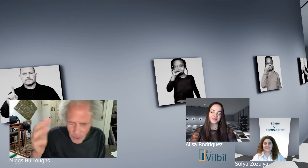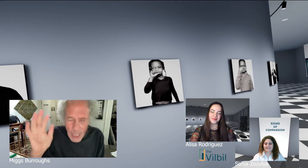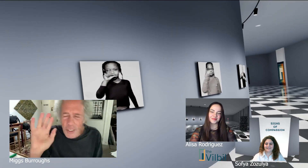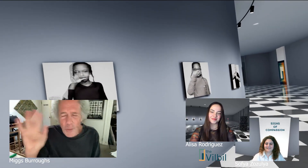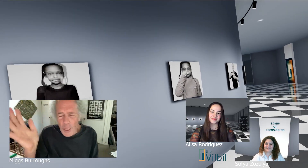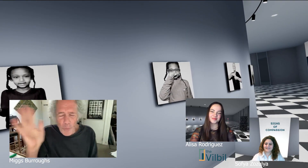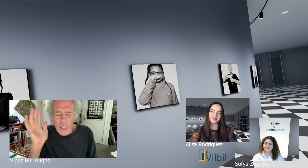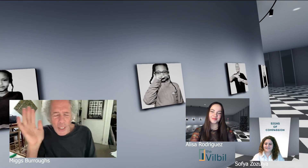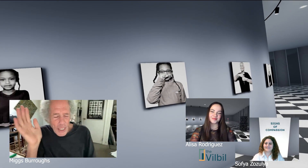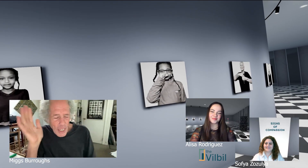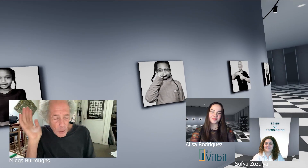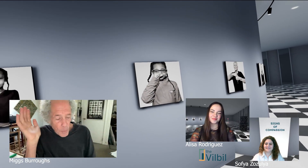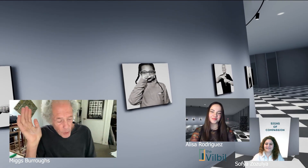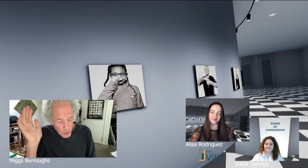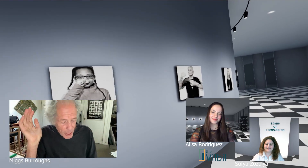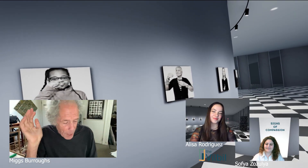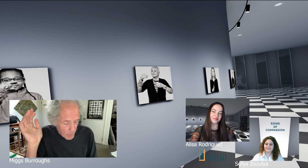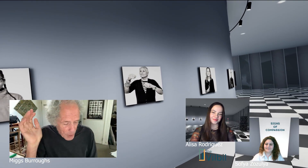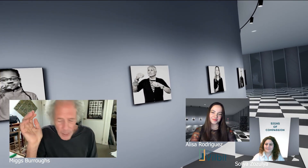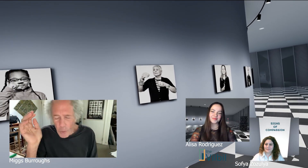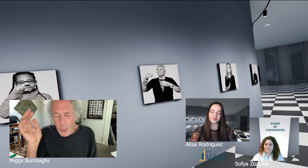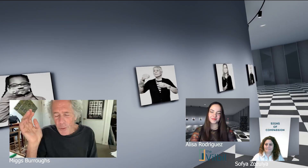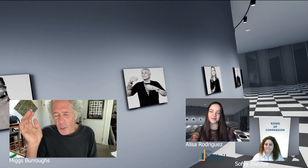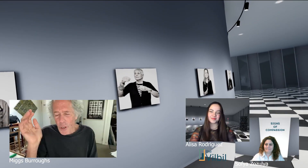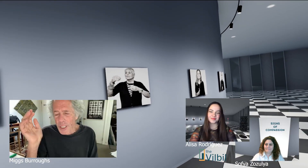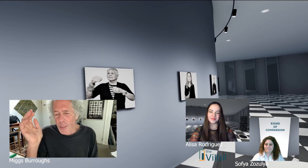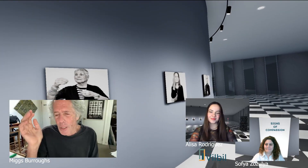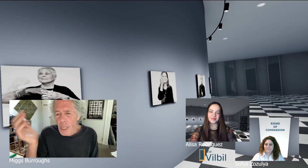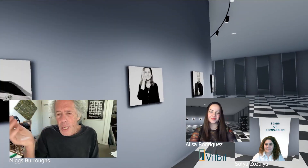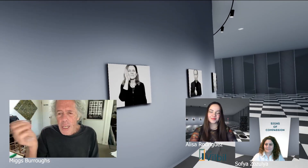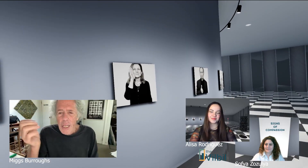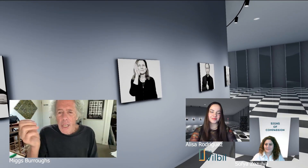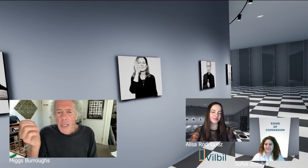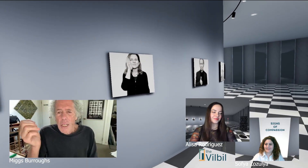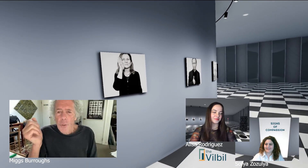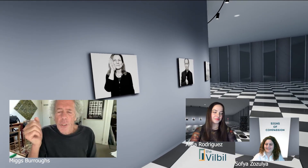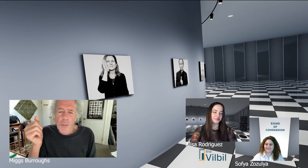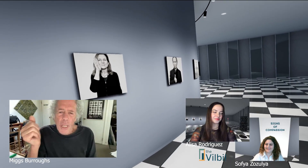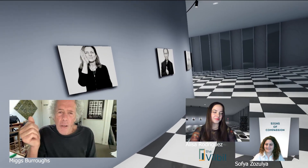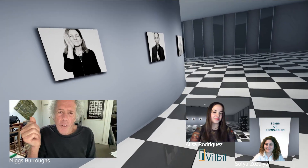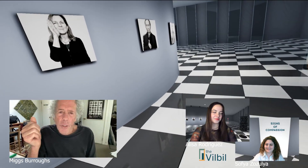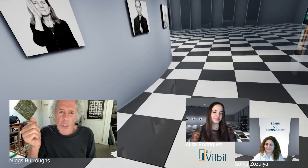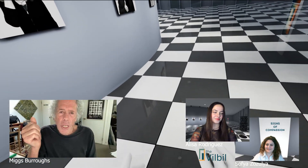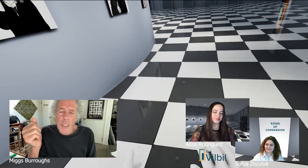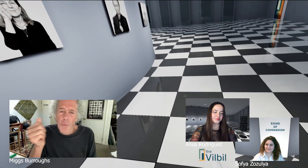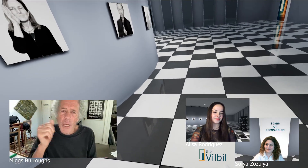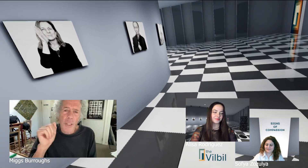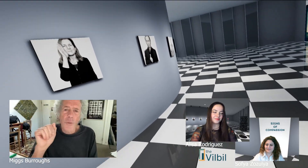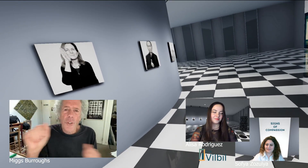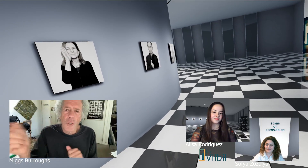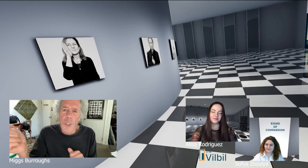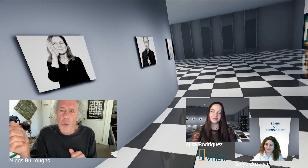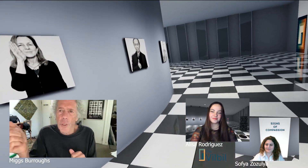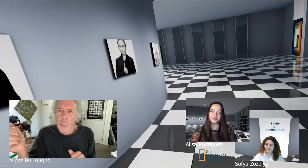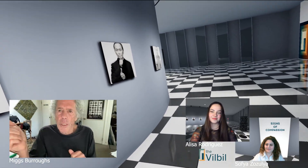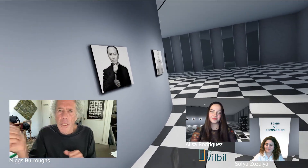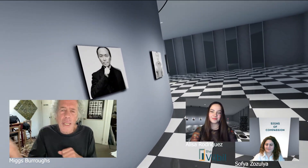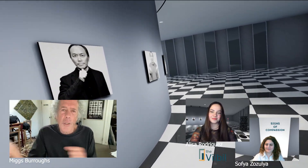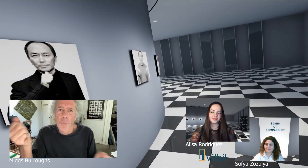turn, something amazing. It has some miracle had happened. I don't know what he was talking about. So it turns out, then he ran to his studio and he got out a